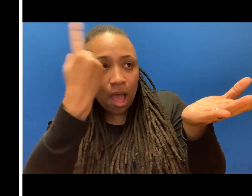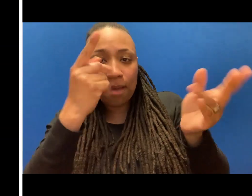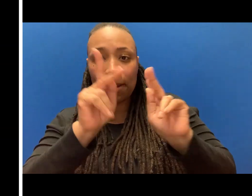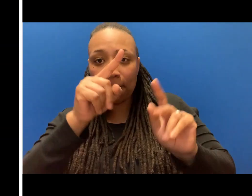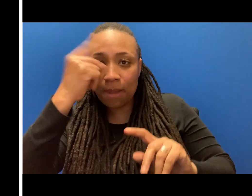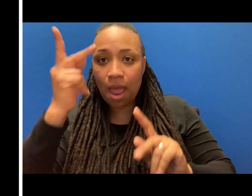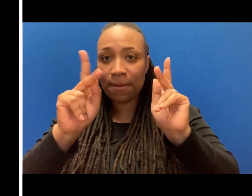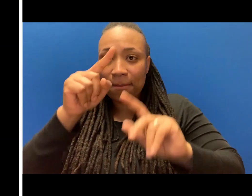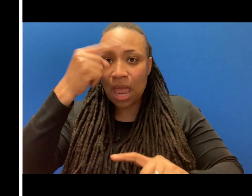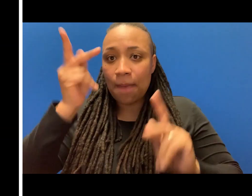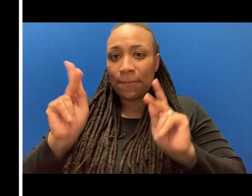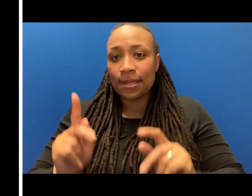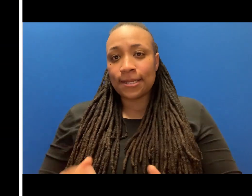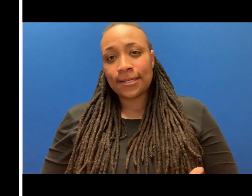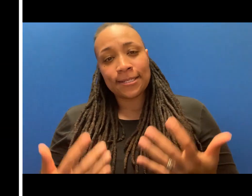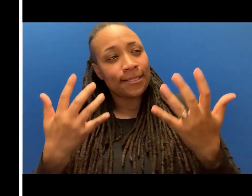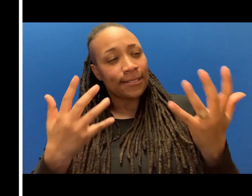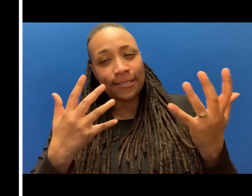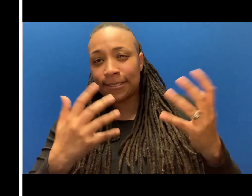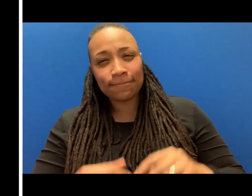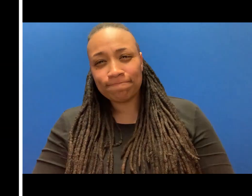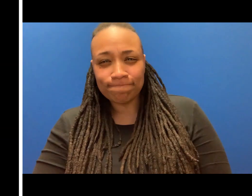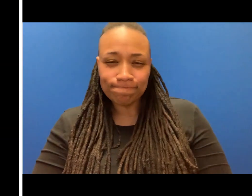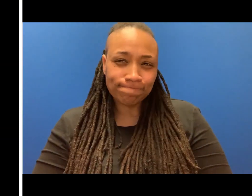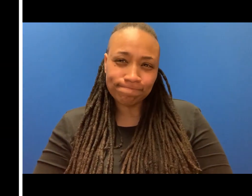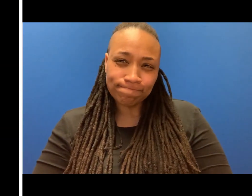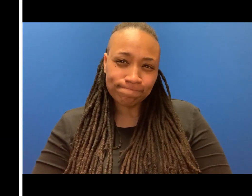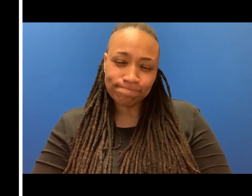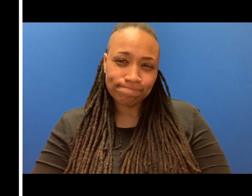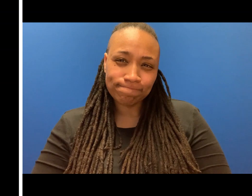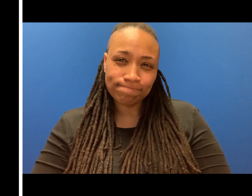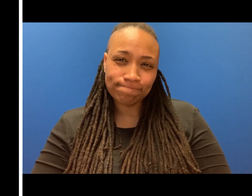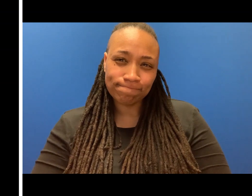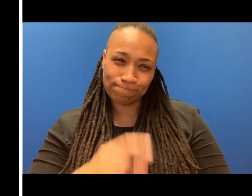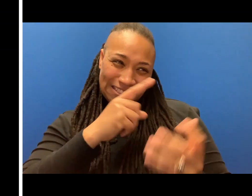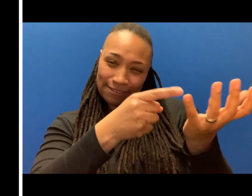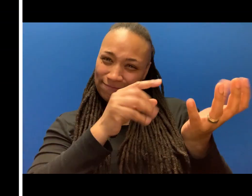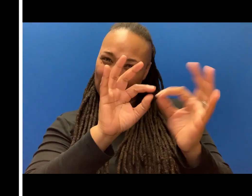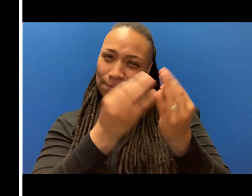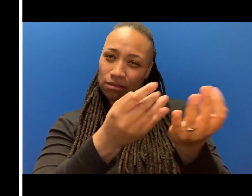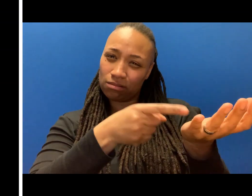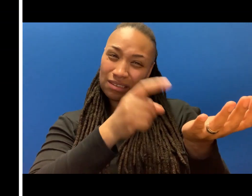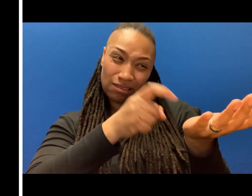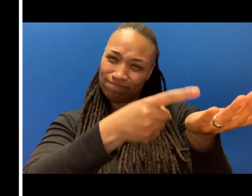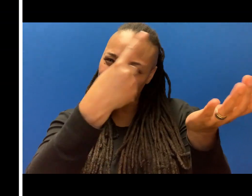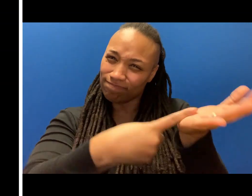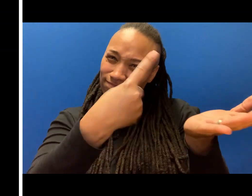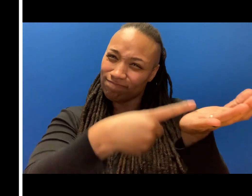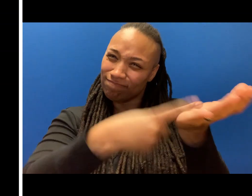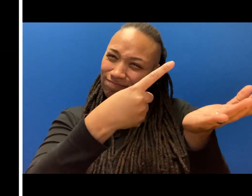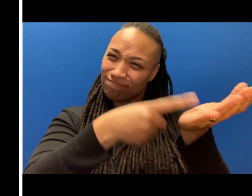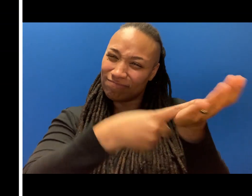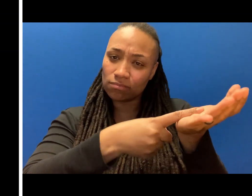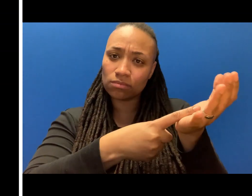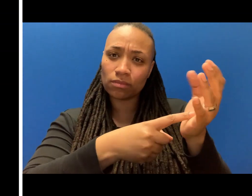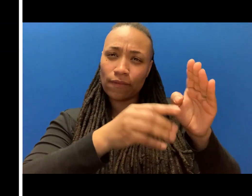people. And the conversation is need not be in your house when you arguing with your white family